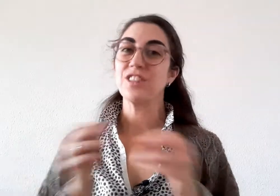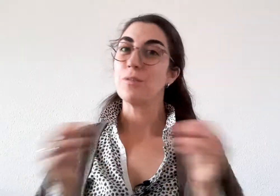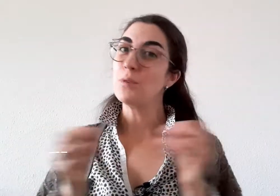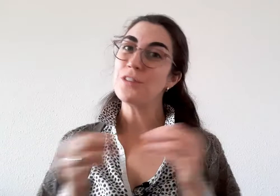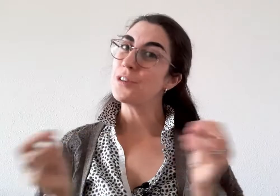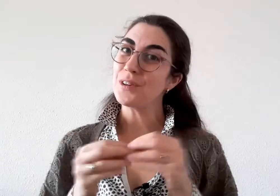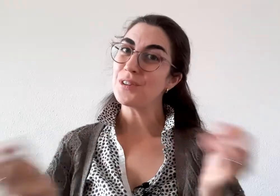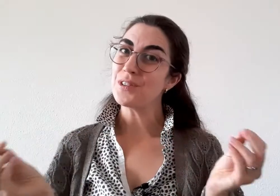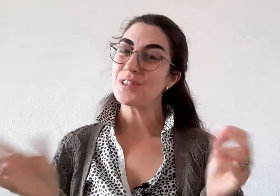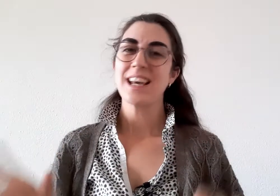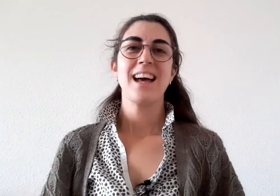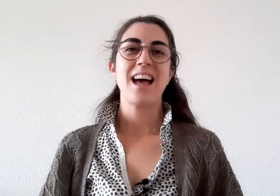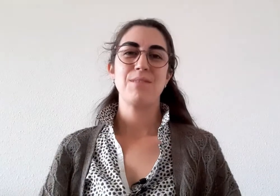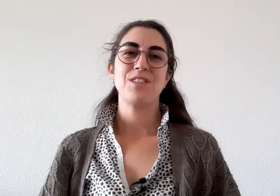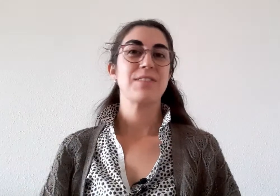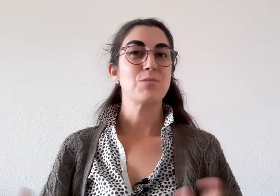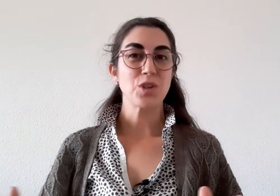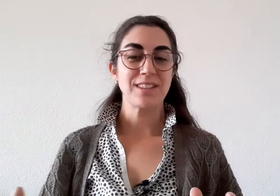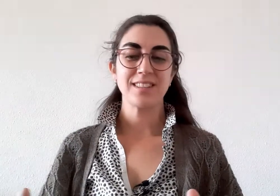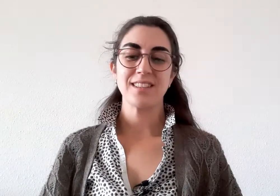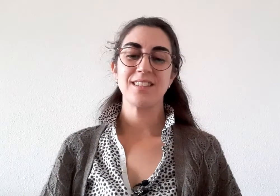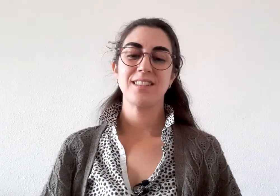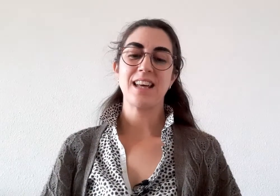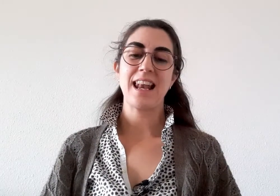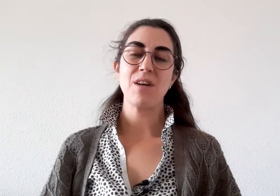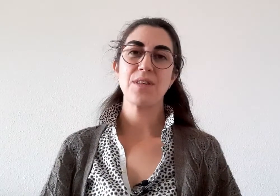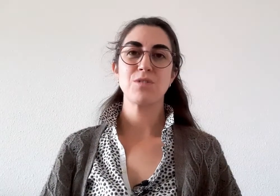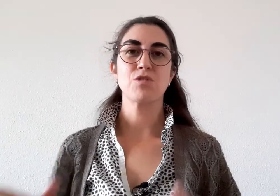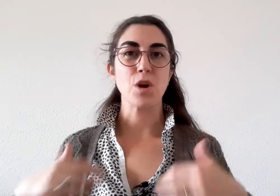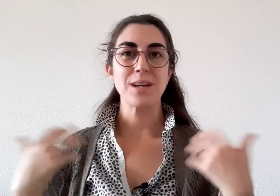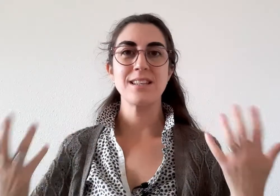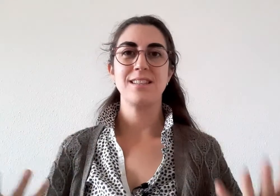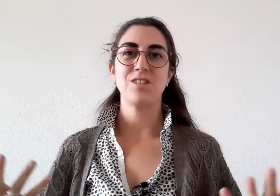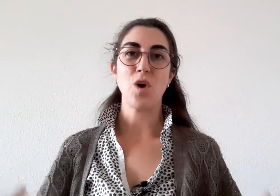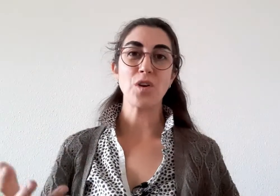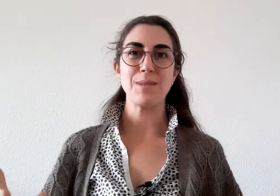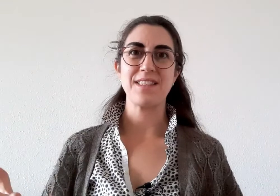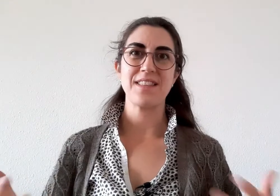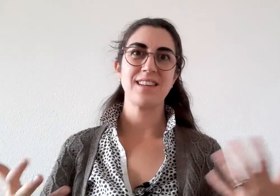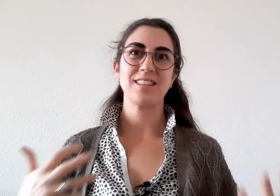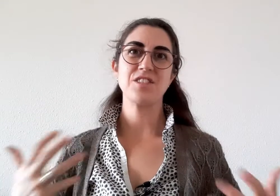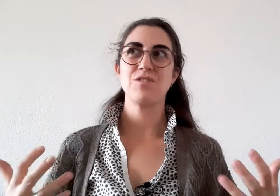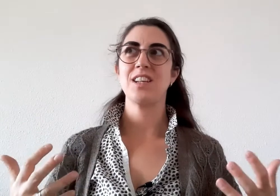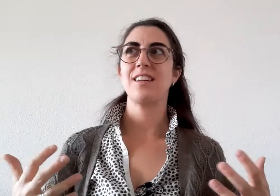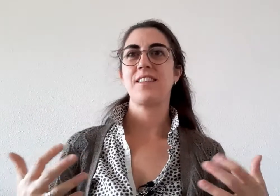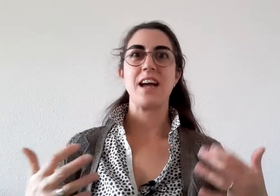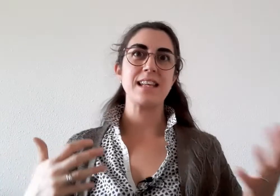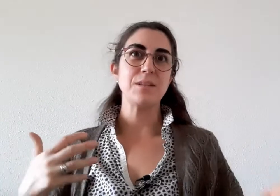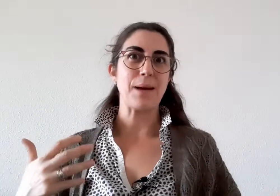more food, to give them choices, to allow them to grow into this autonomy that they are starting to realize that they are independent